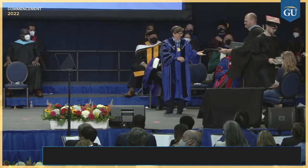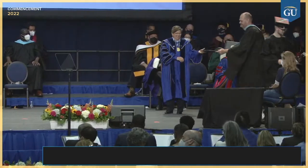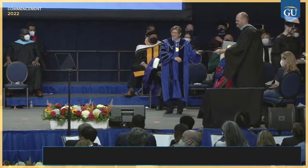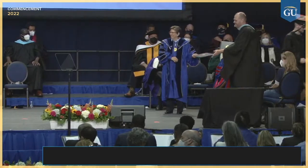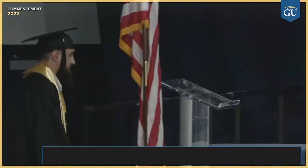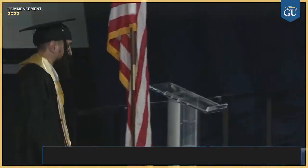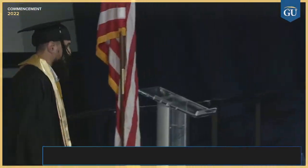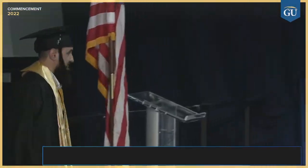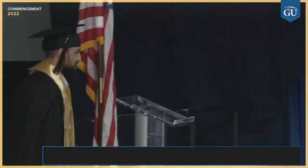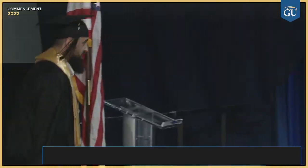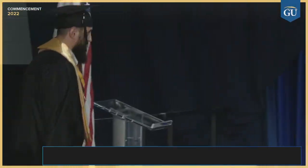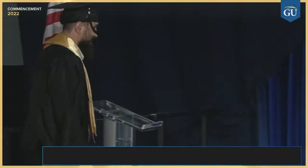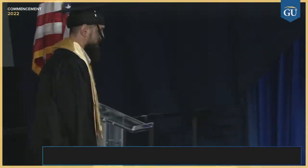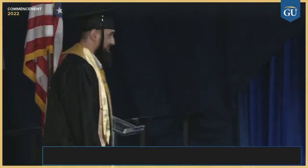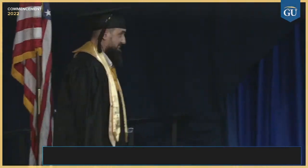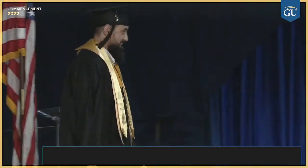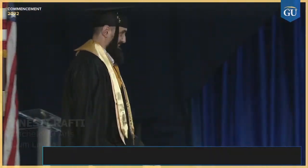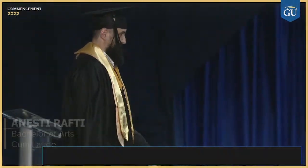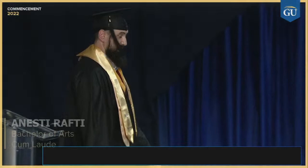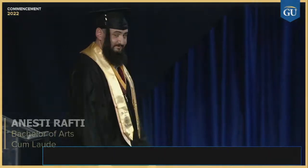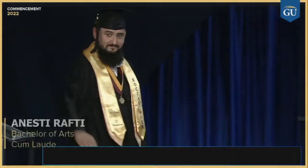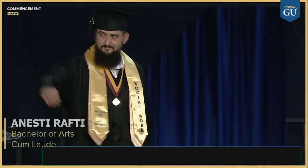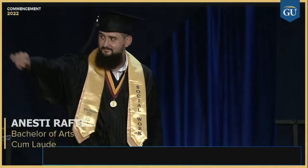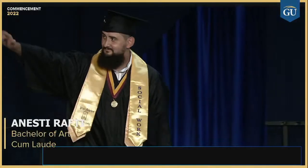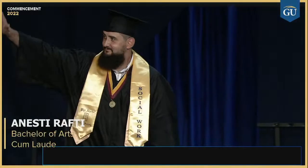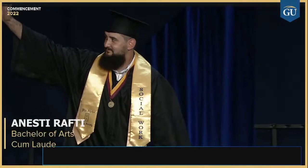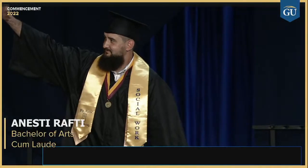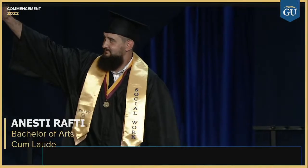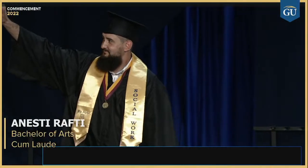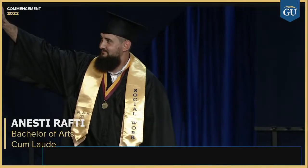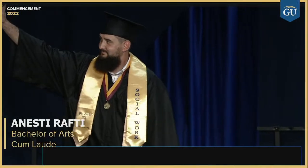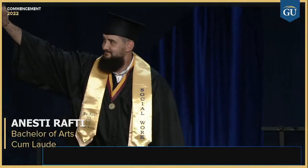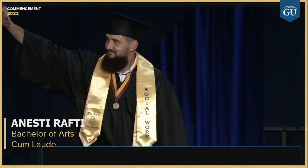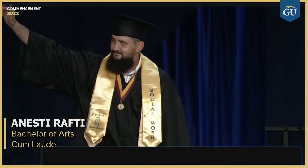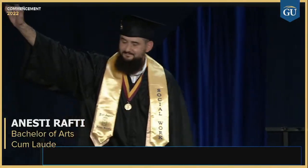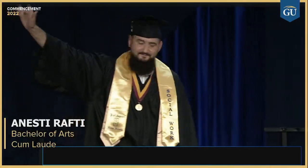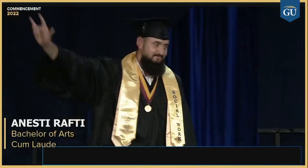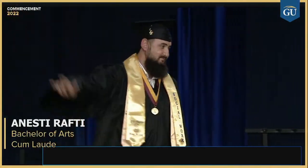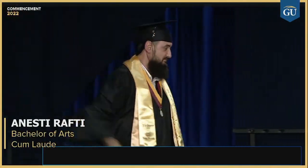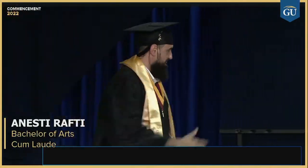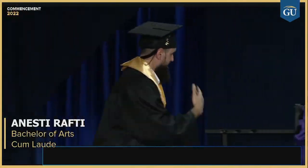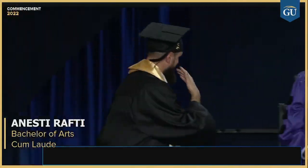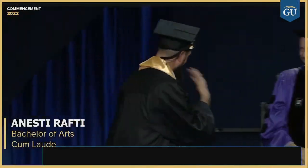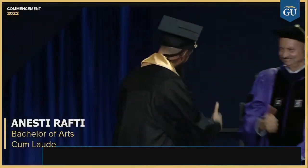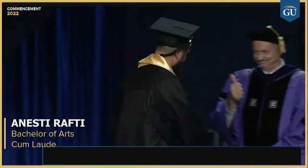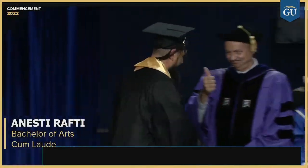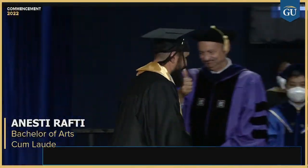Anesti Rafti, Bachelor of Arts, cum laude.